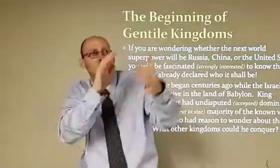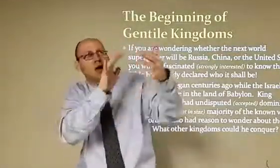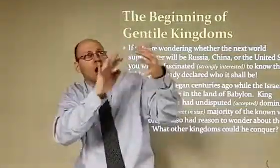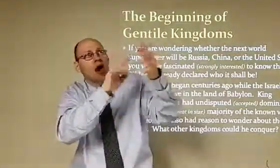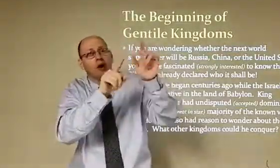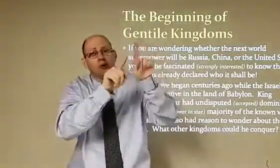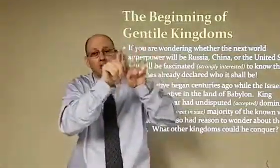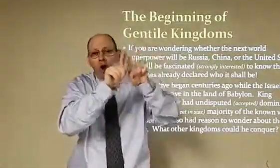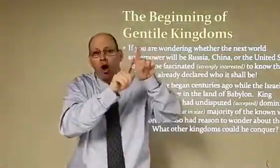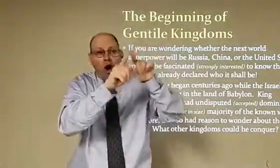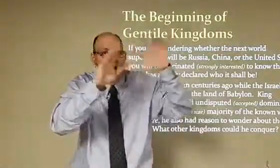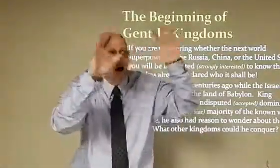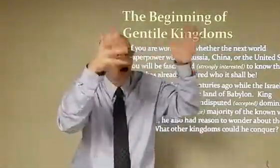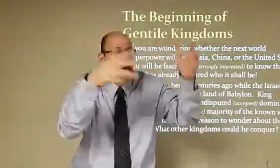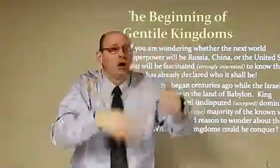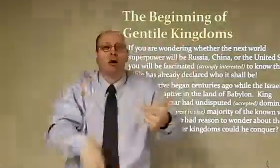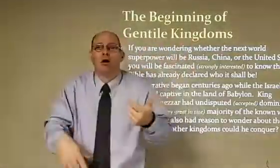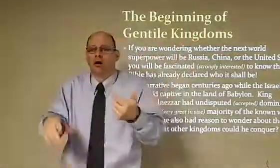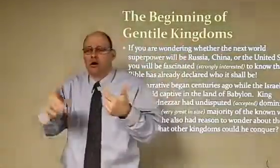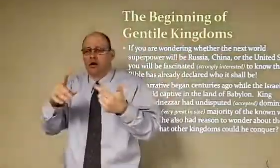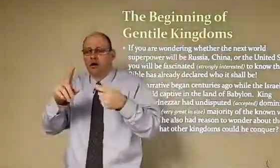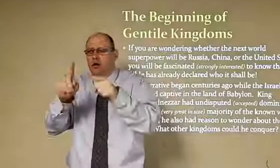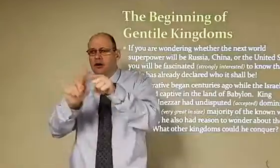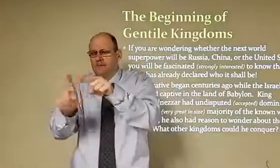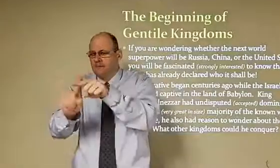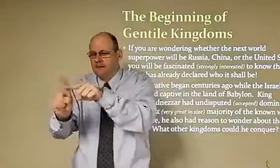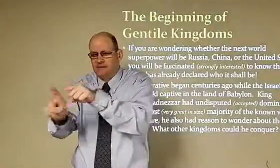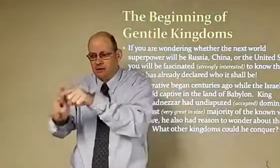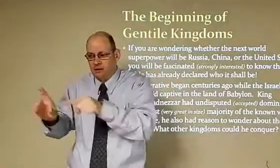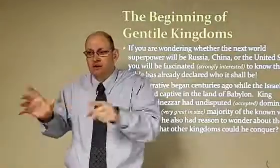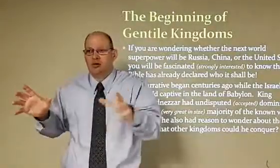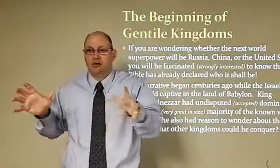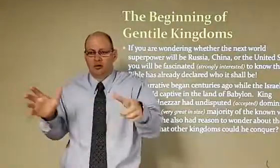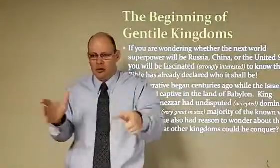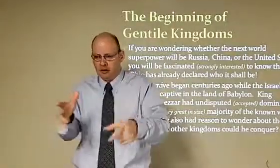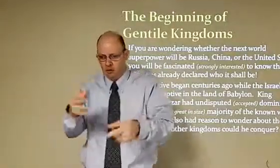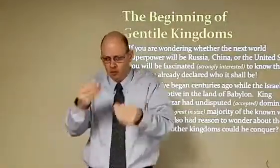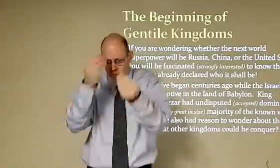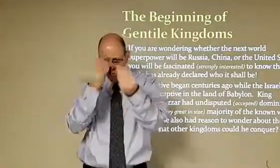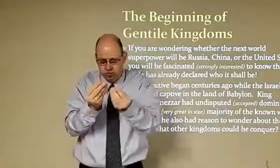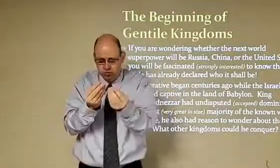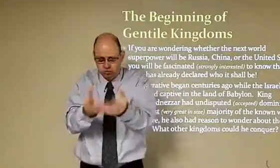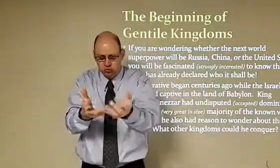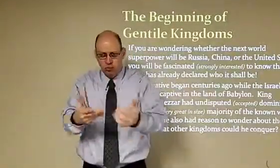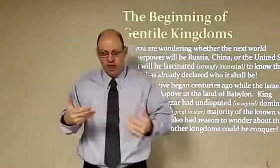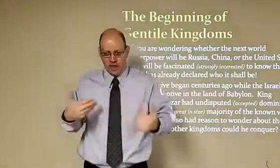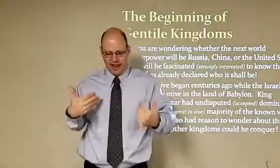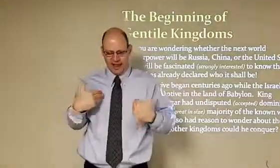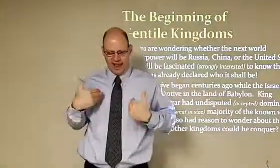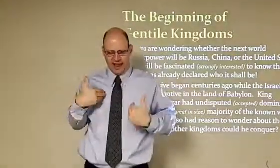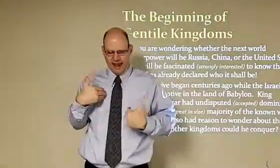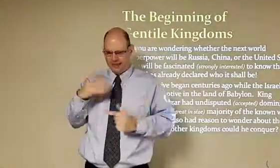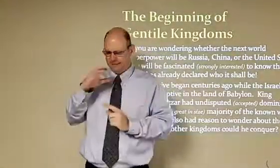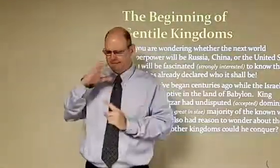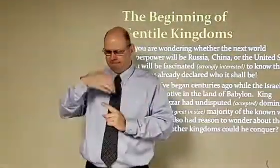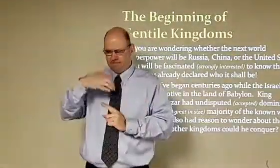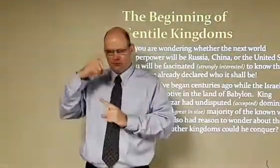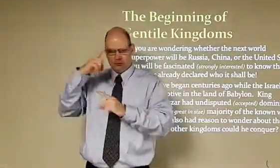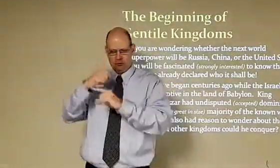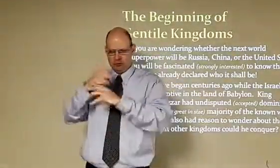dreams. They studied the stars, and they interpreted dreams with magic and so forth, and sorcery. He called